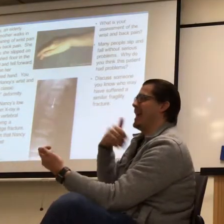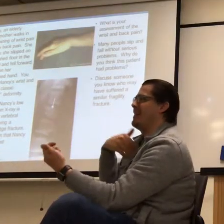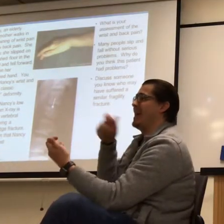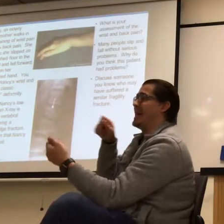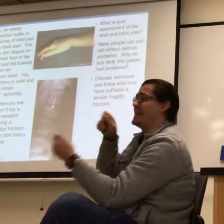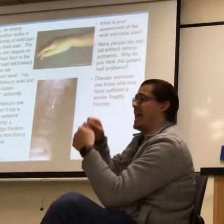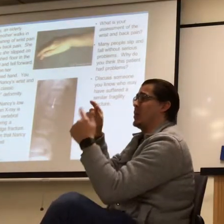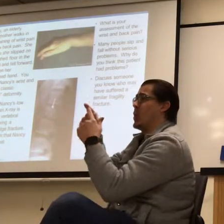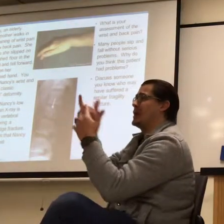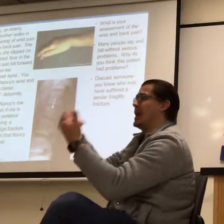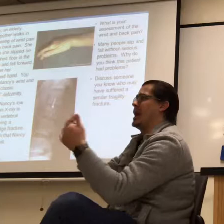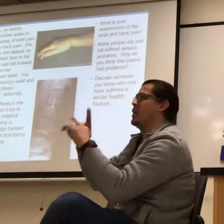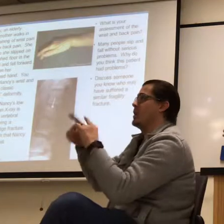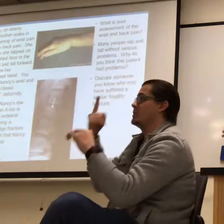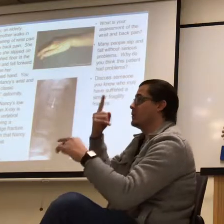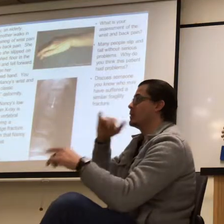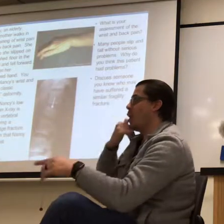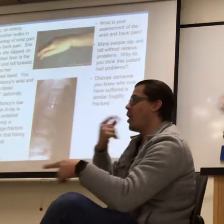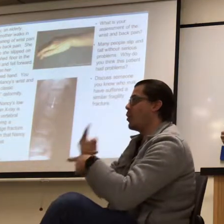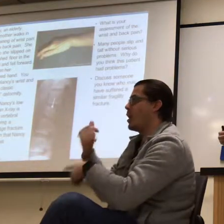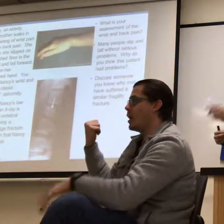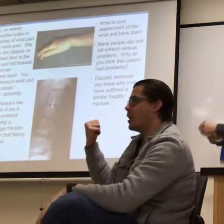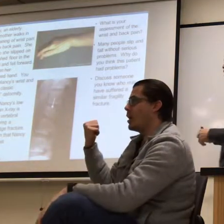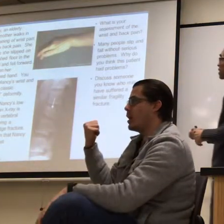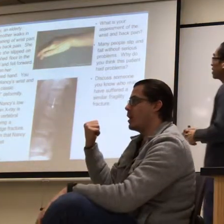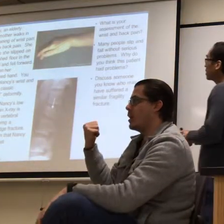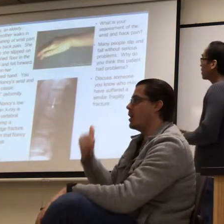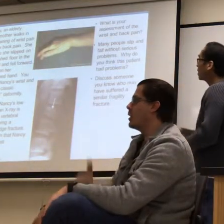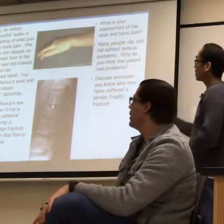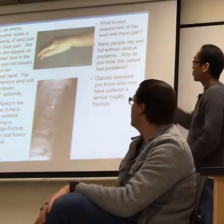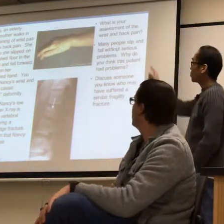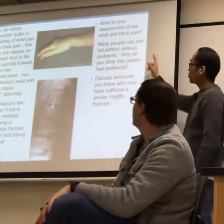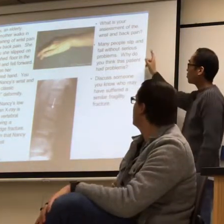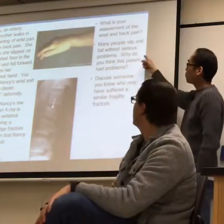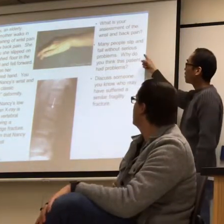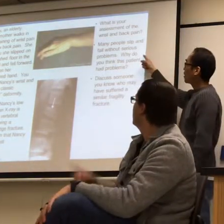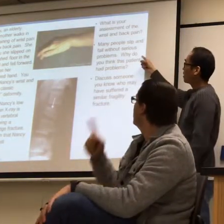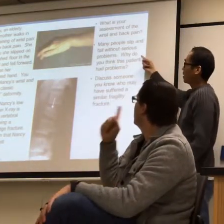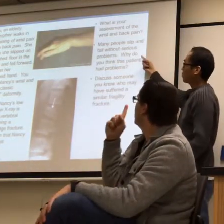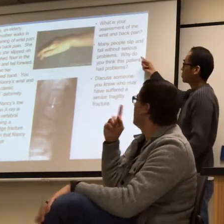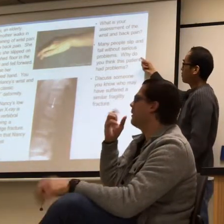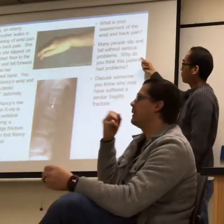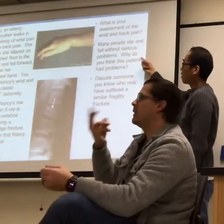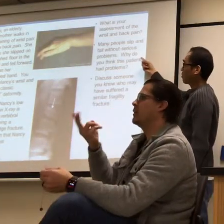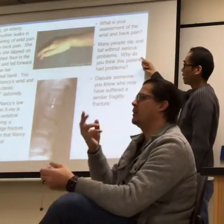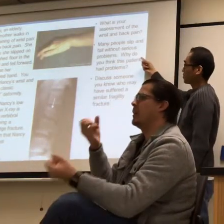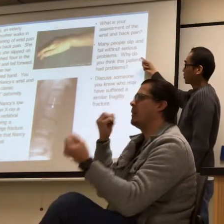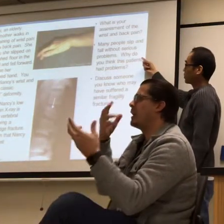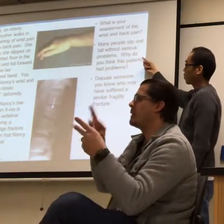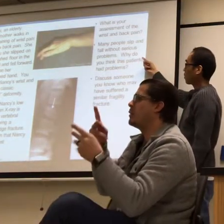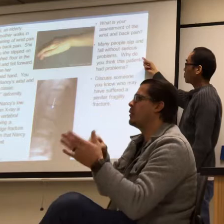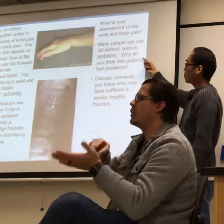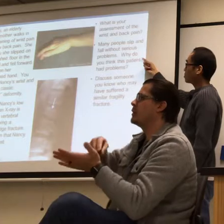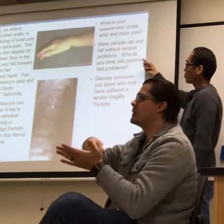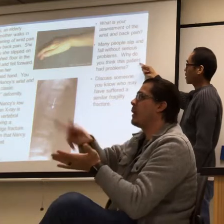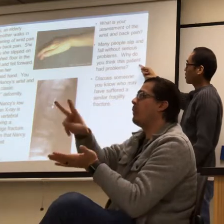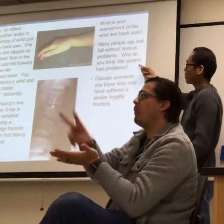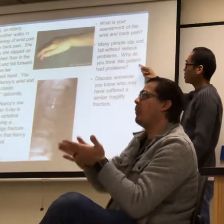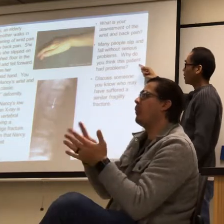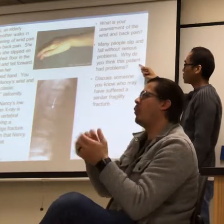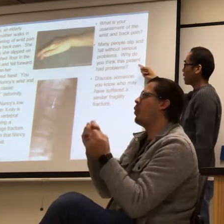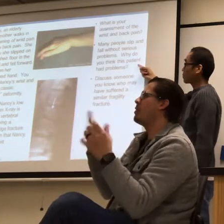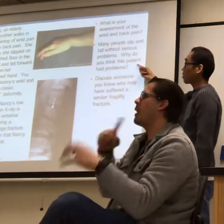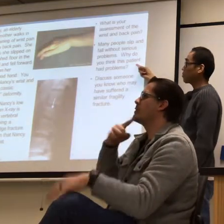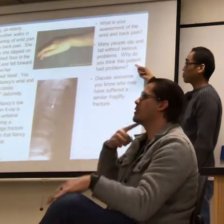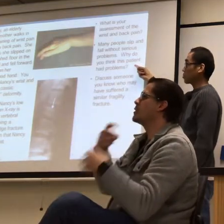but something's wrong. Raise it in a way you understand. Number two, people slip and fall without serious problems. Why do you